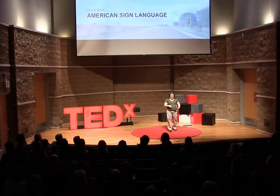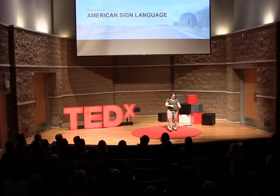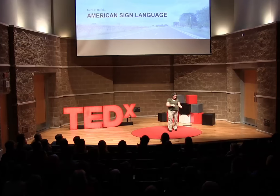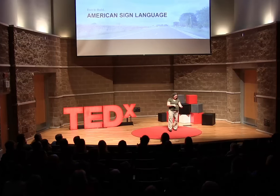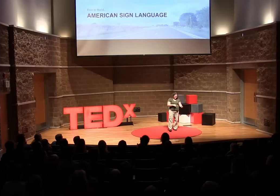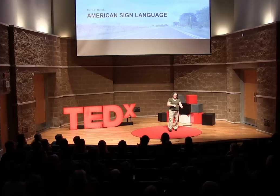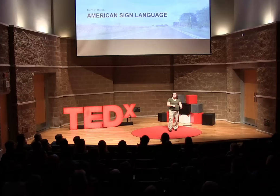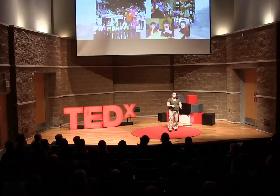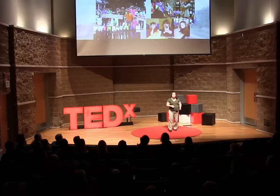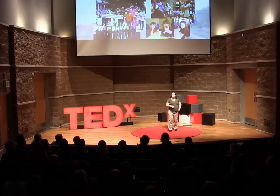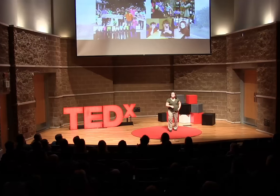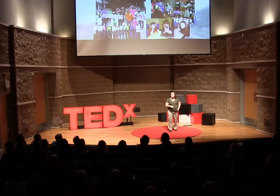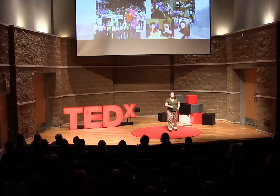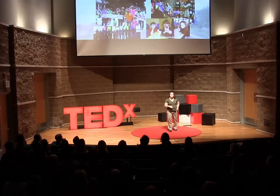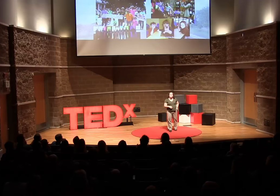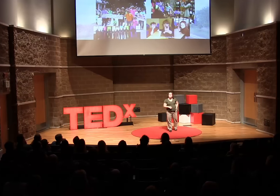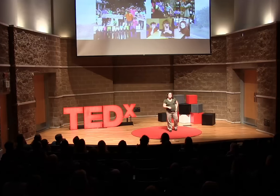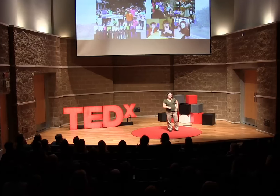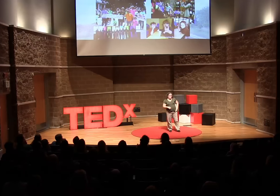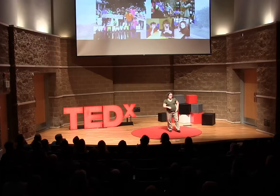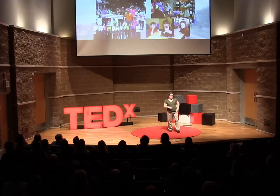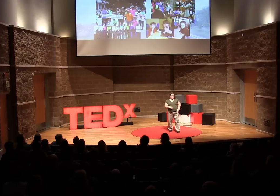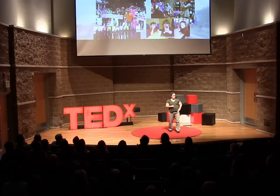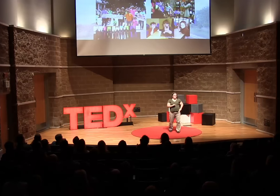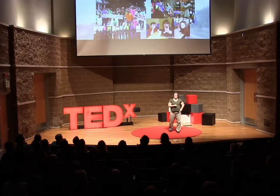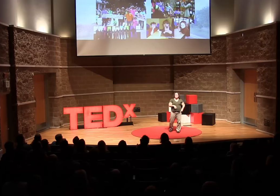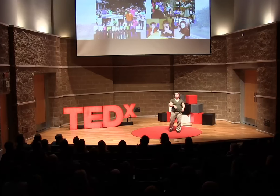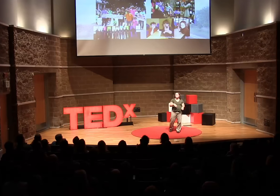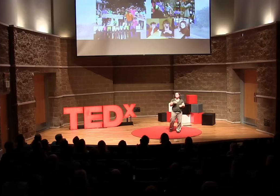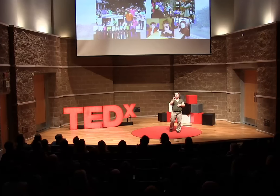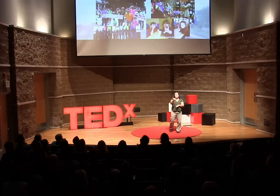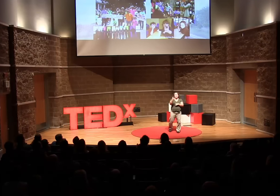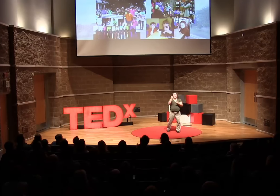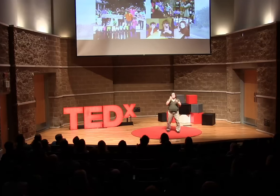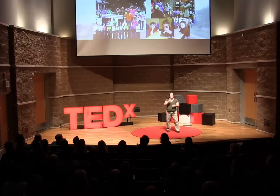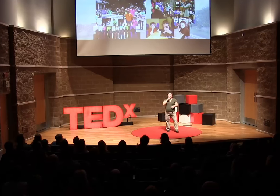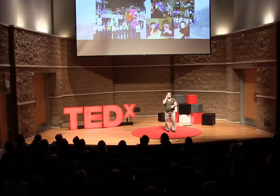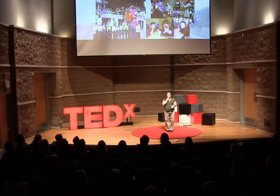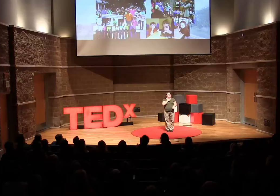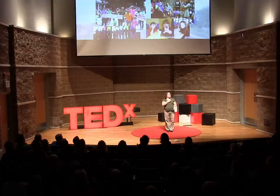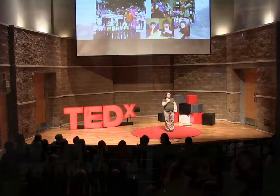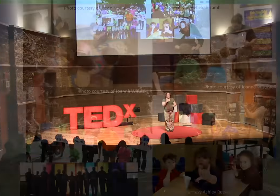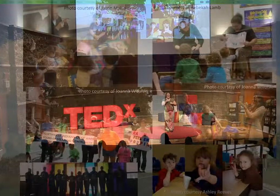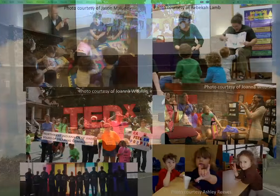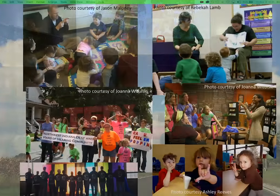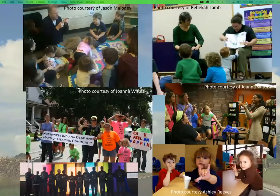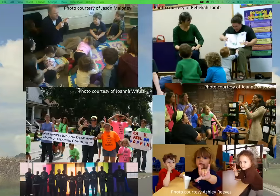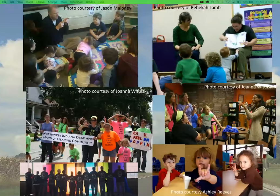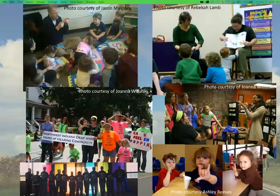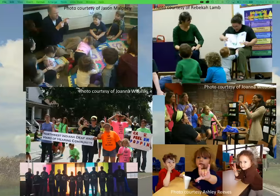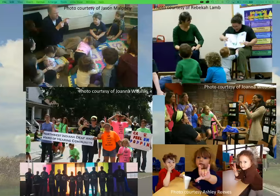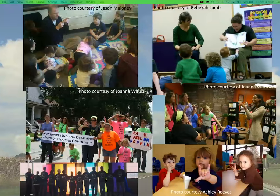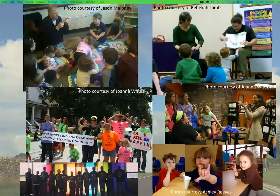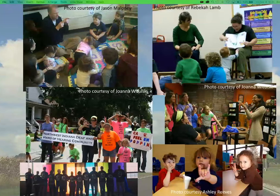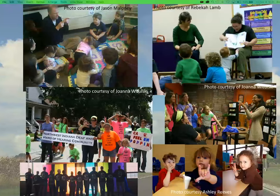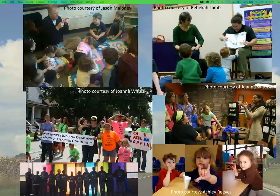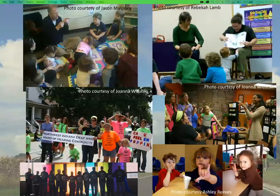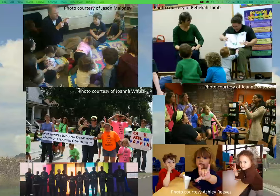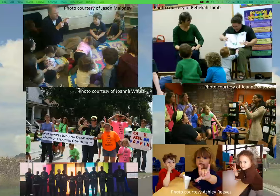English look like, now, I am deaf, and